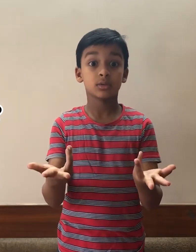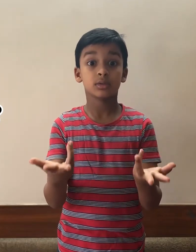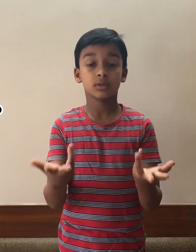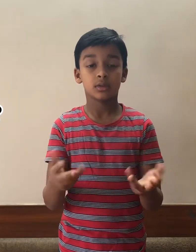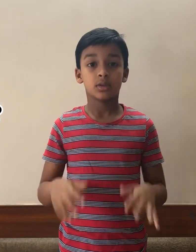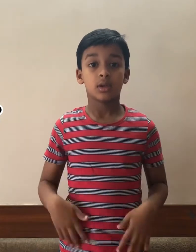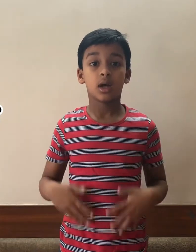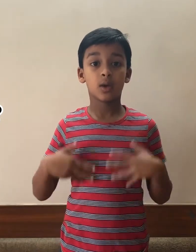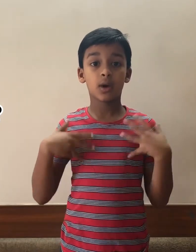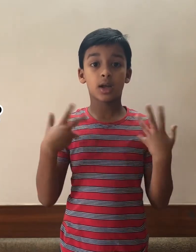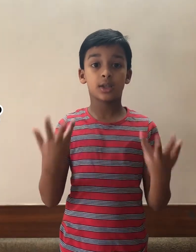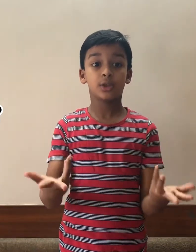How are you?